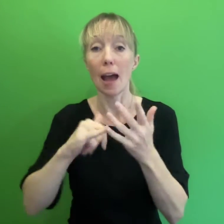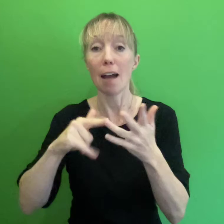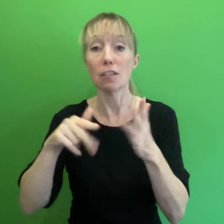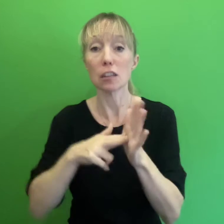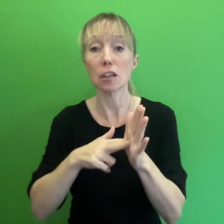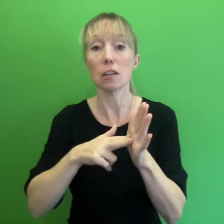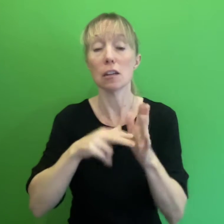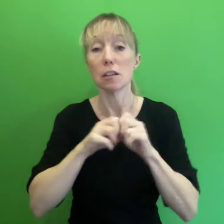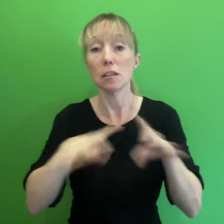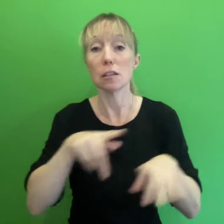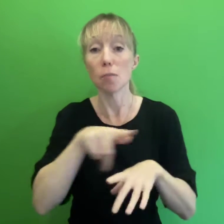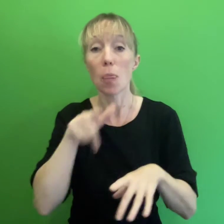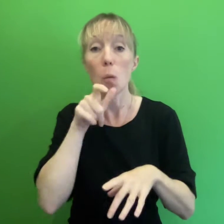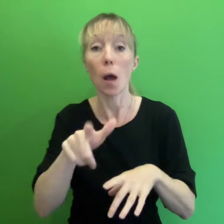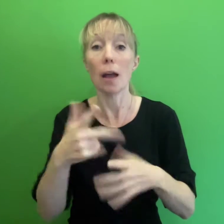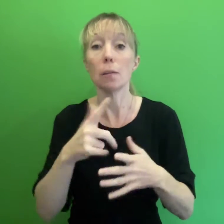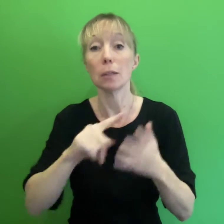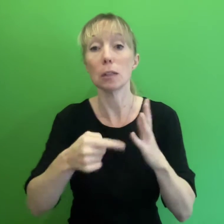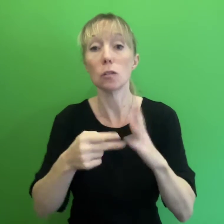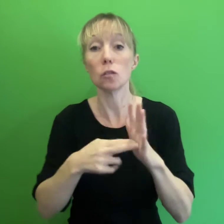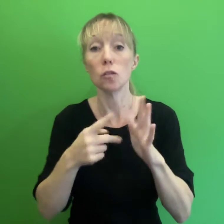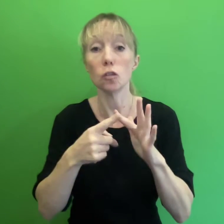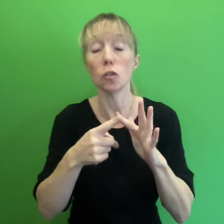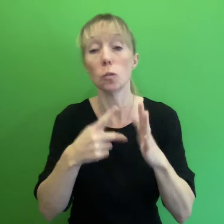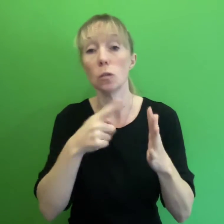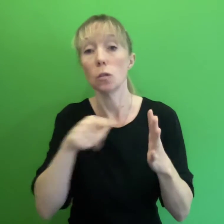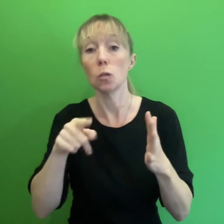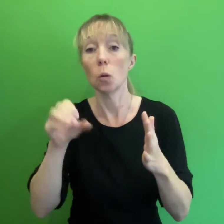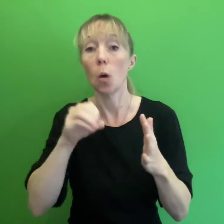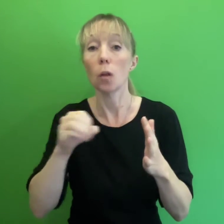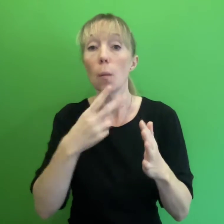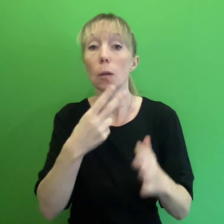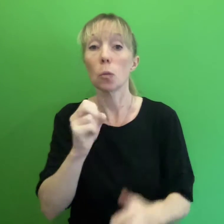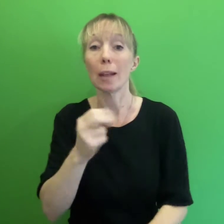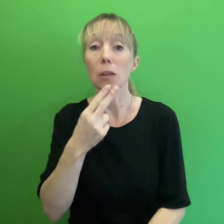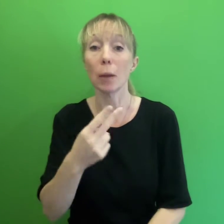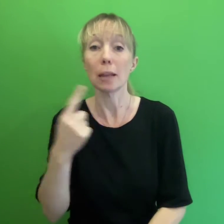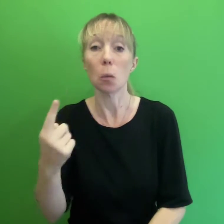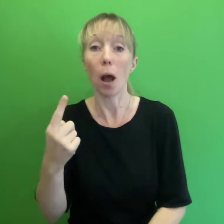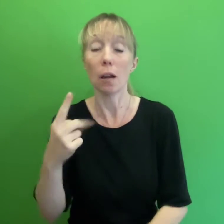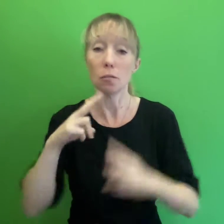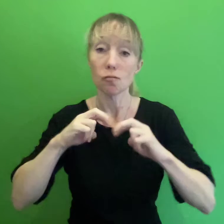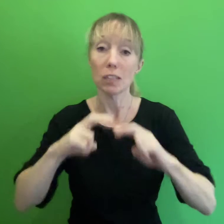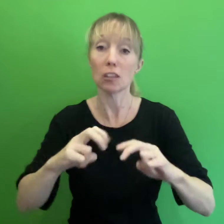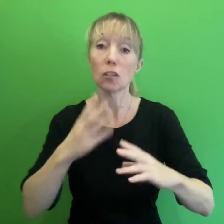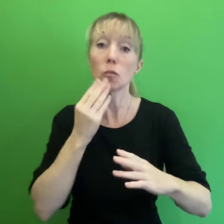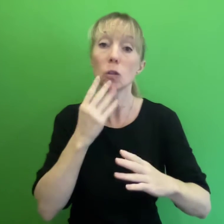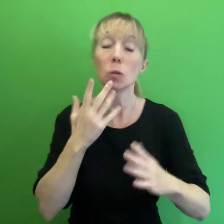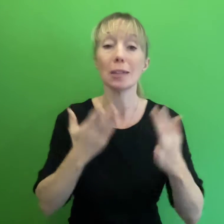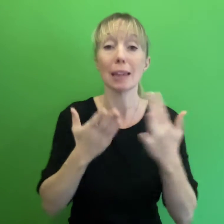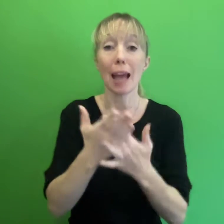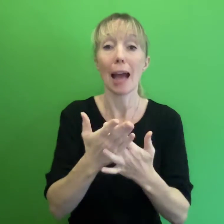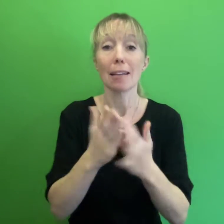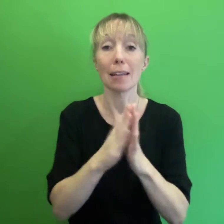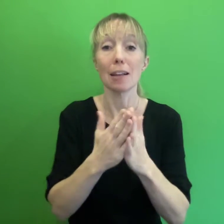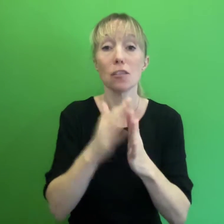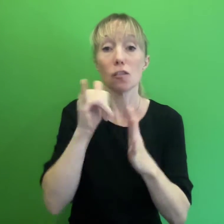October 2021. The research informed the Access to Literature report, October